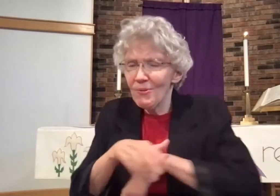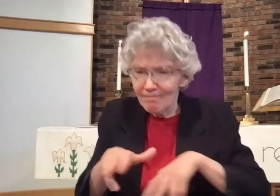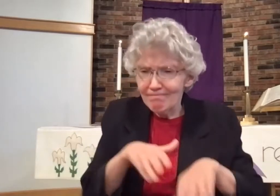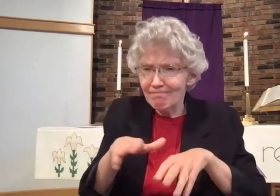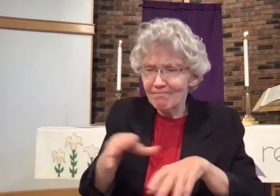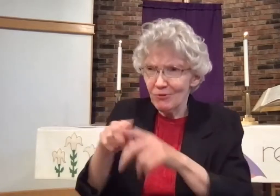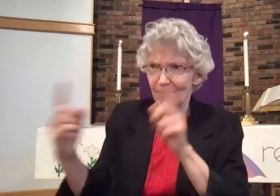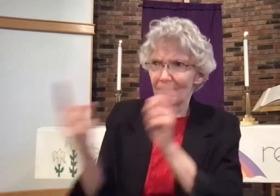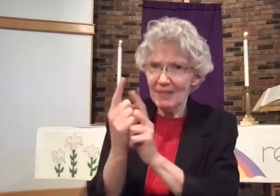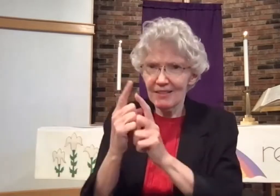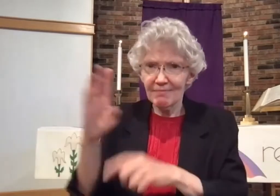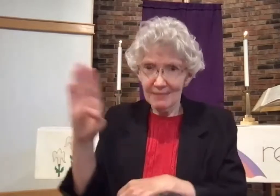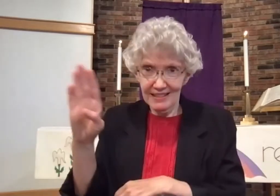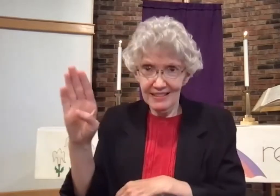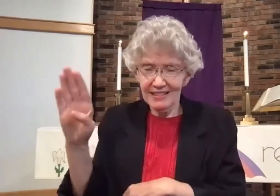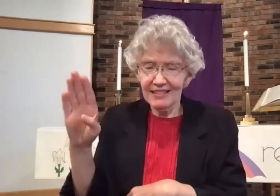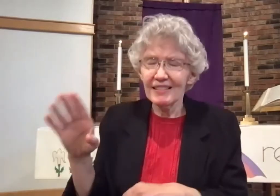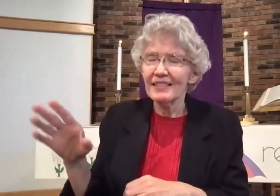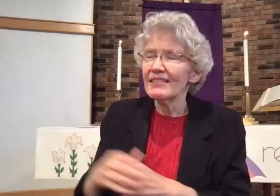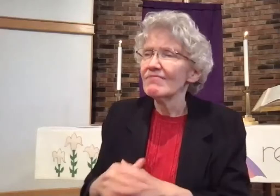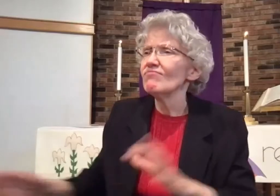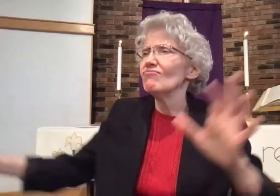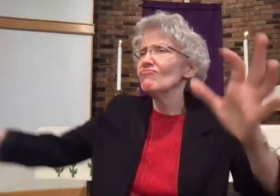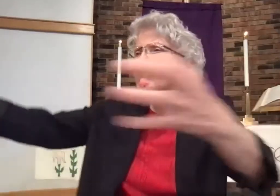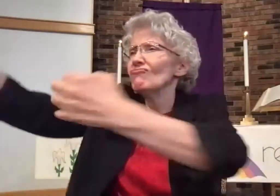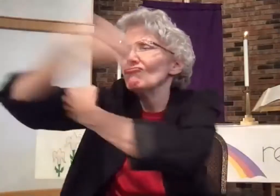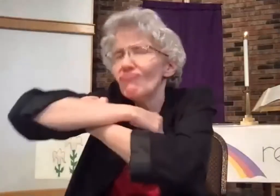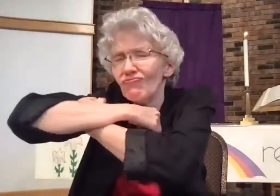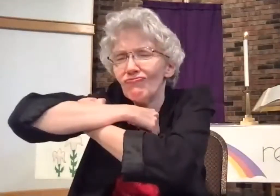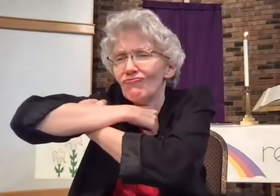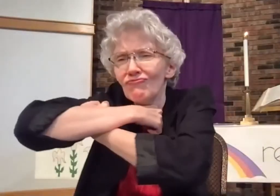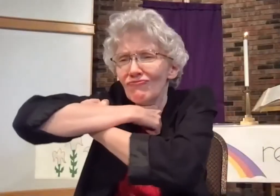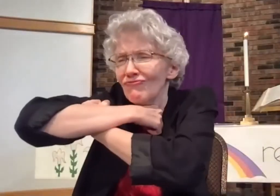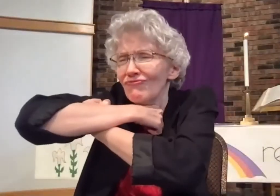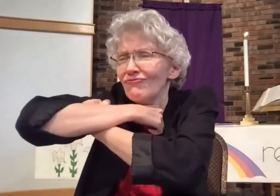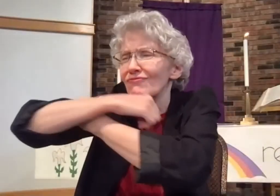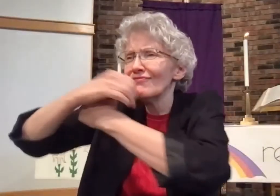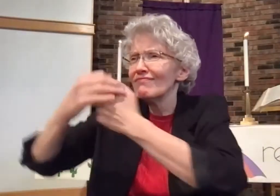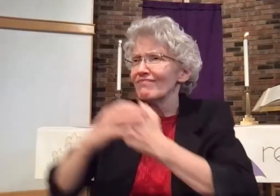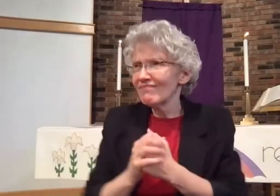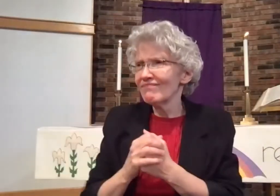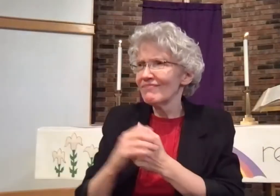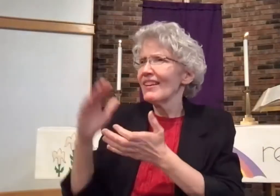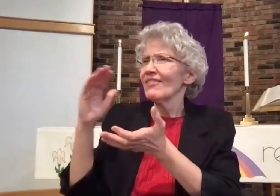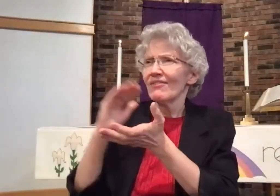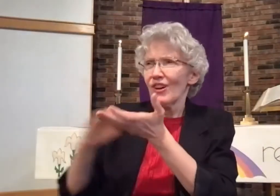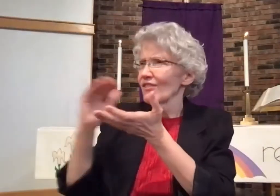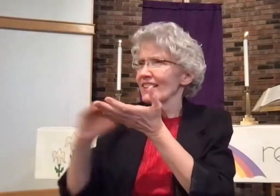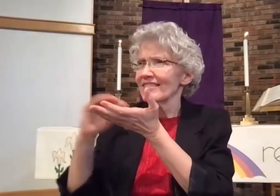I would kindly ask somebody to help me up, to lead me over to Mr. Vandenbroek so that I may give him a hug to let him know that he is